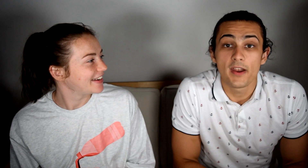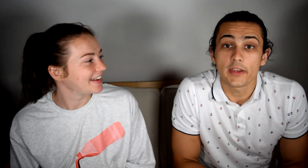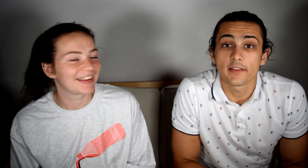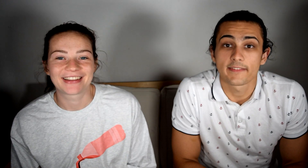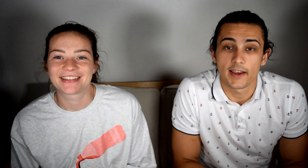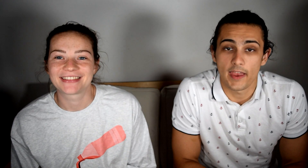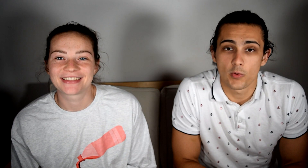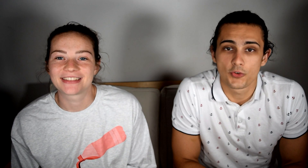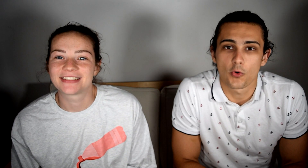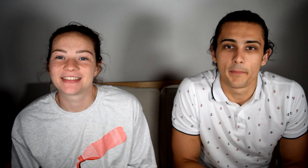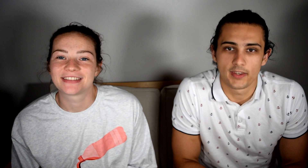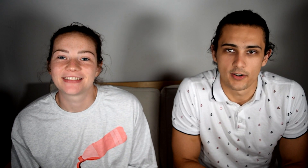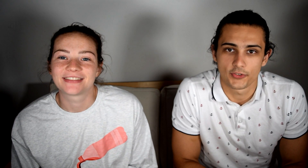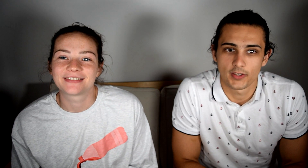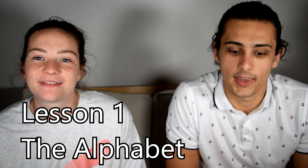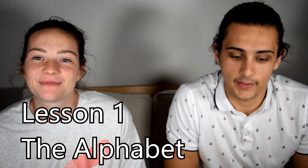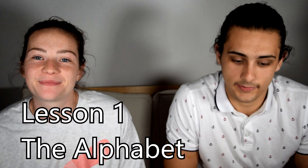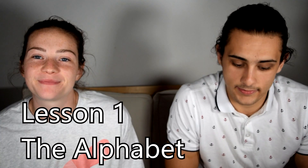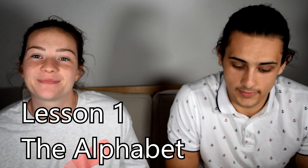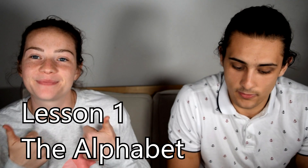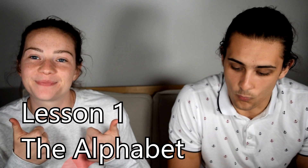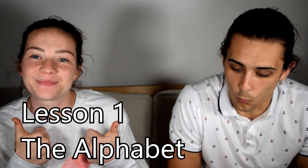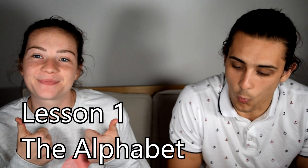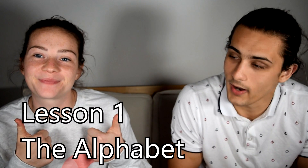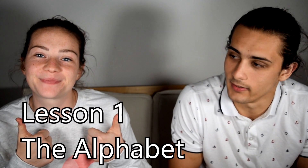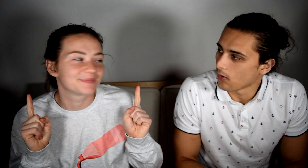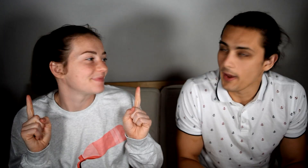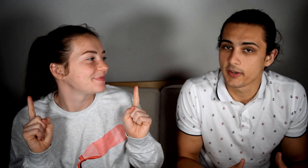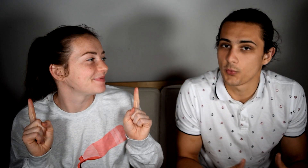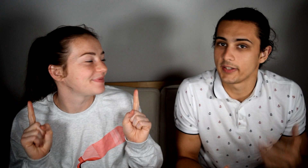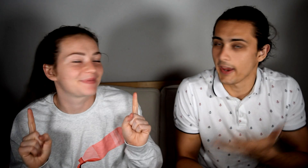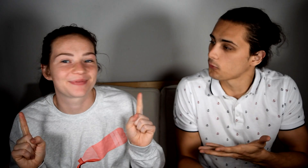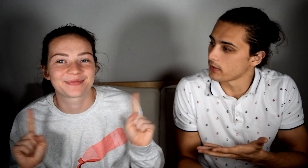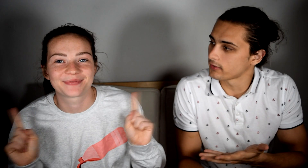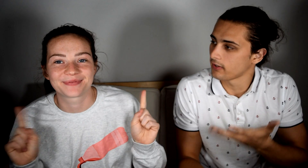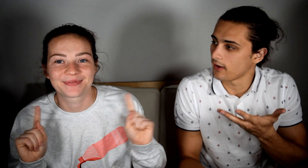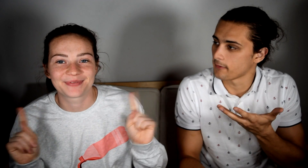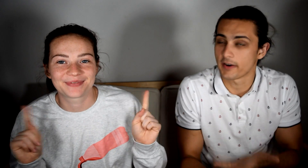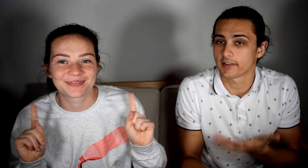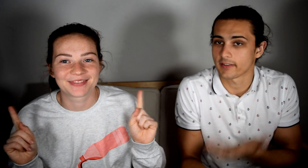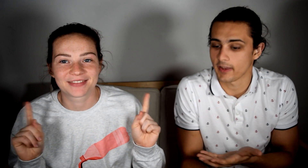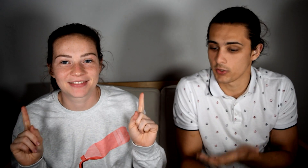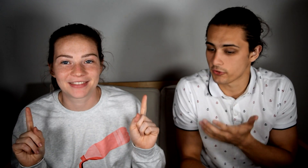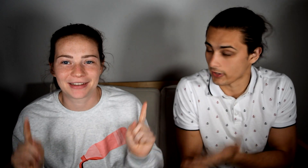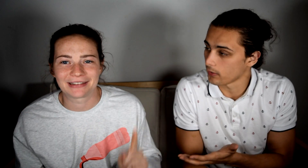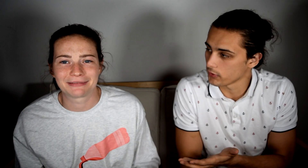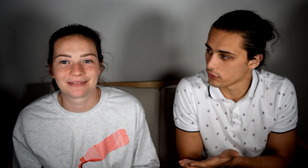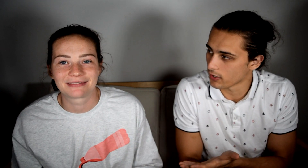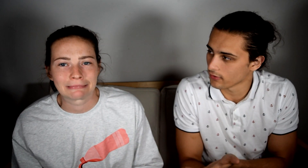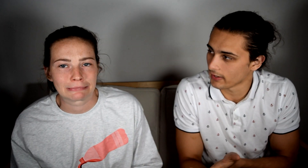American Sign Language for Beginners, Lesson 1. I'm here with the expert of American Sign Language in general, I